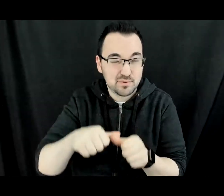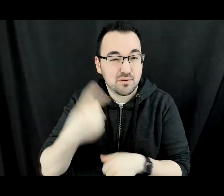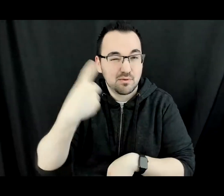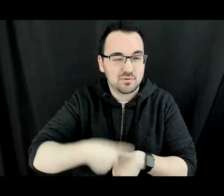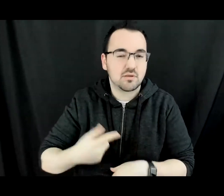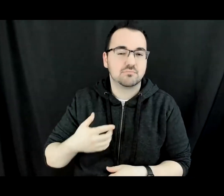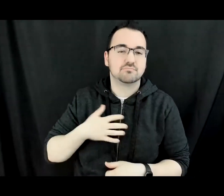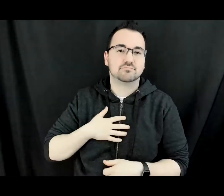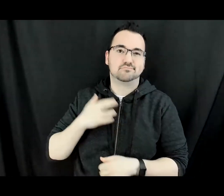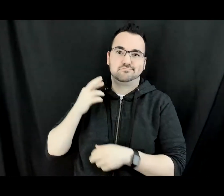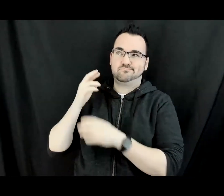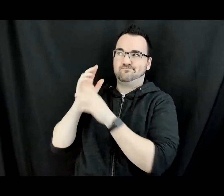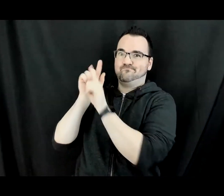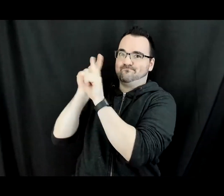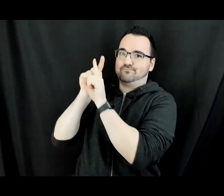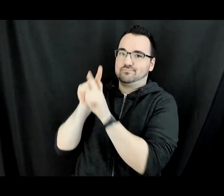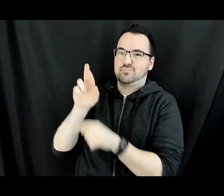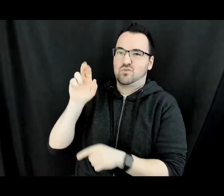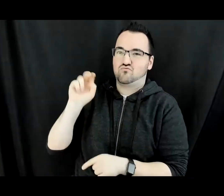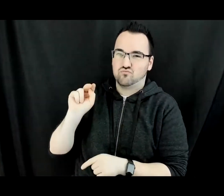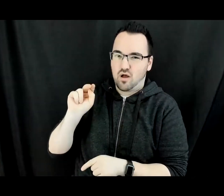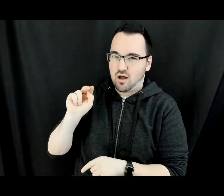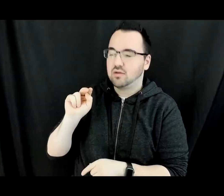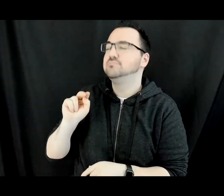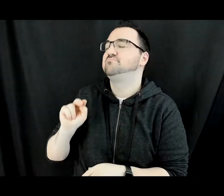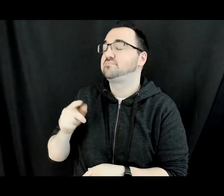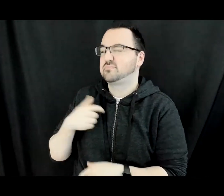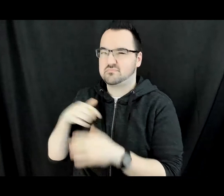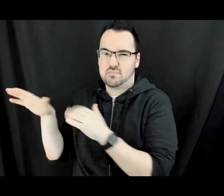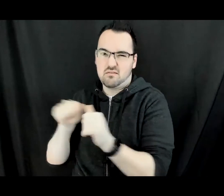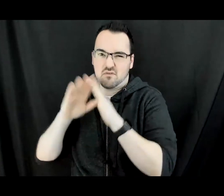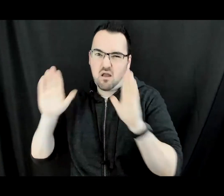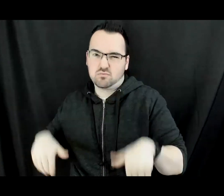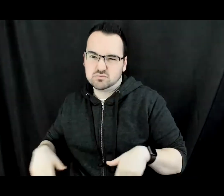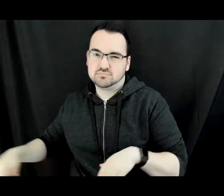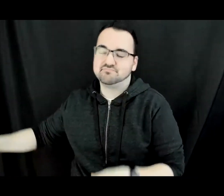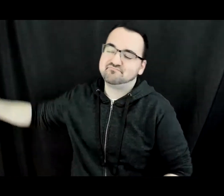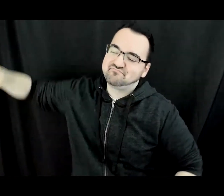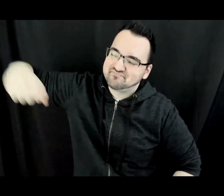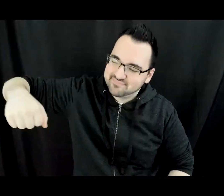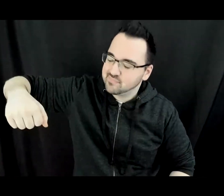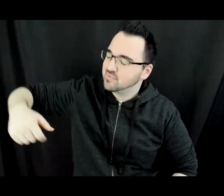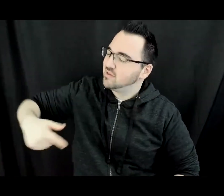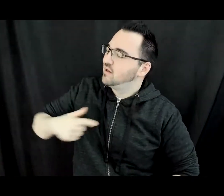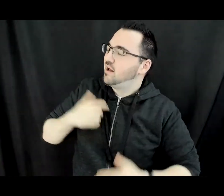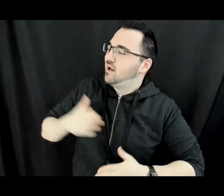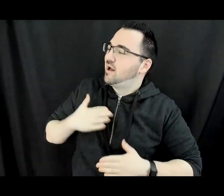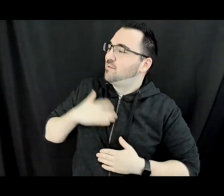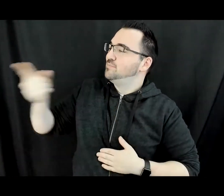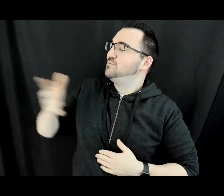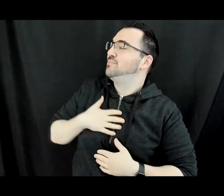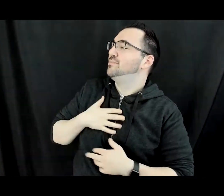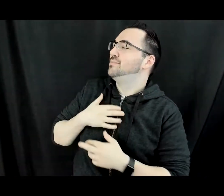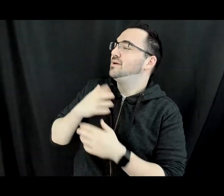saying goodbye, and I used the M word for the very first time. I said, "I'm really glad you're my mentor." And he said something to me that I did not